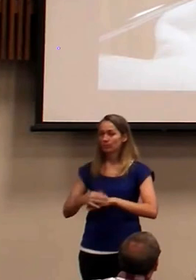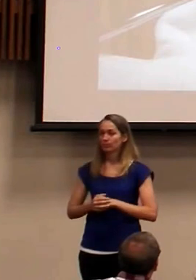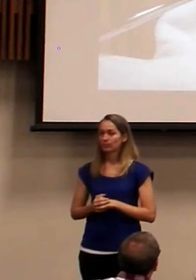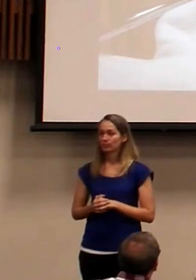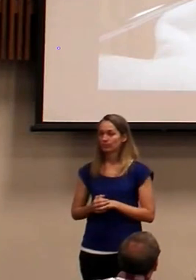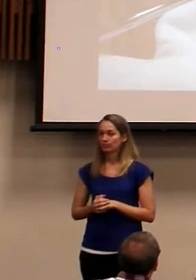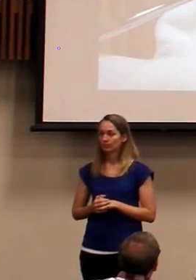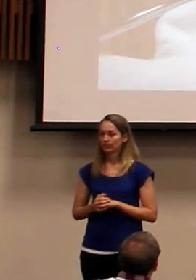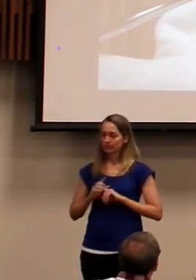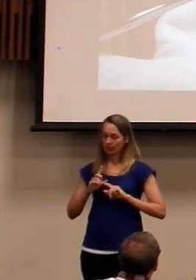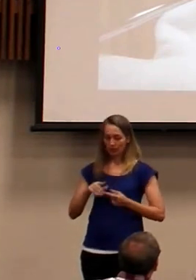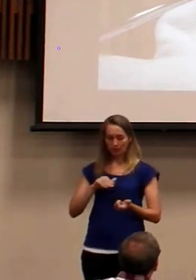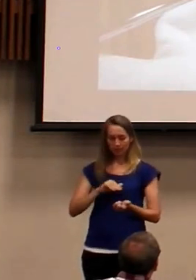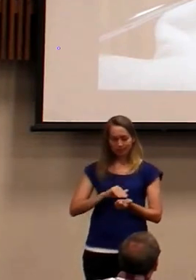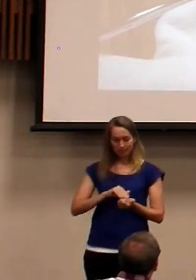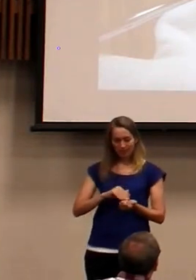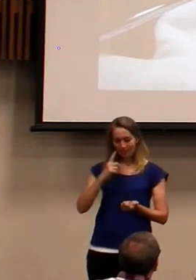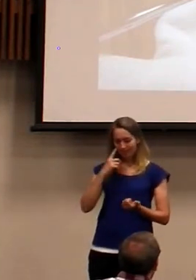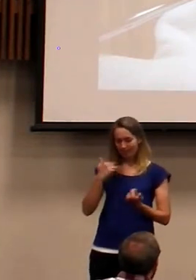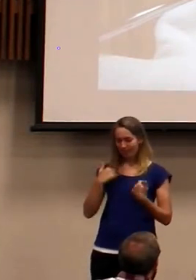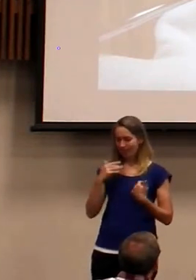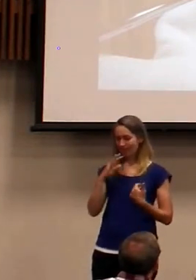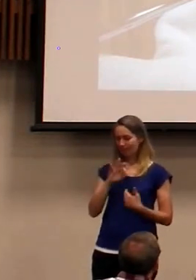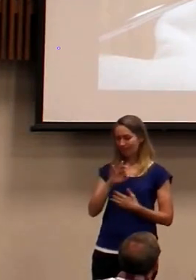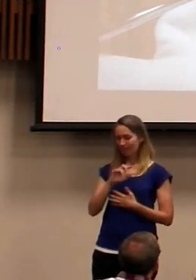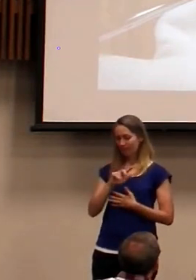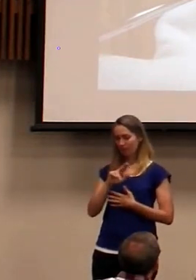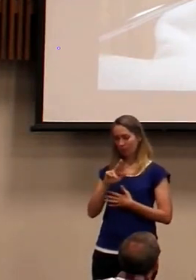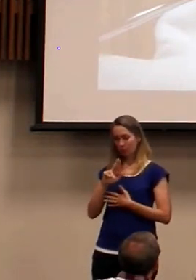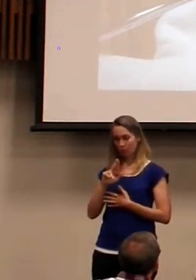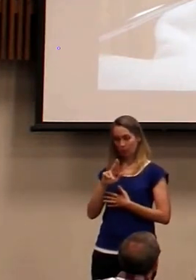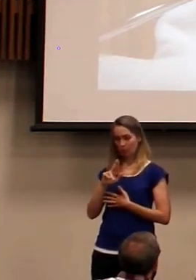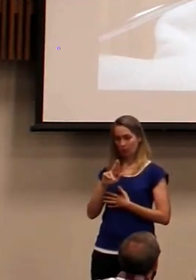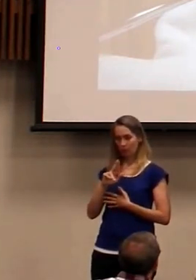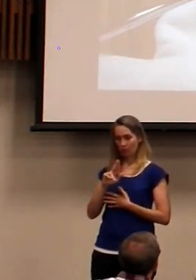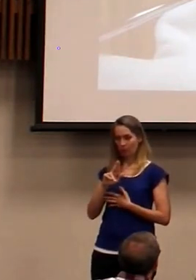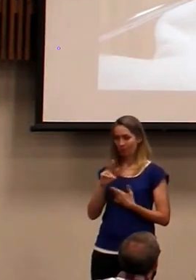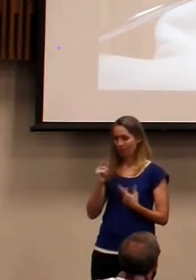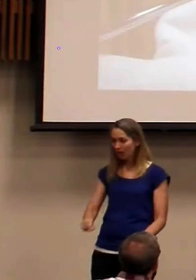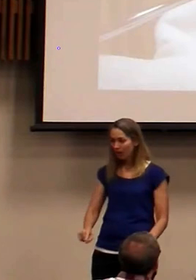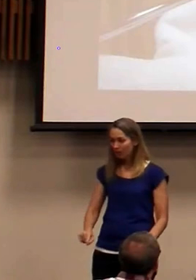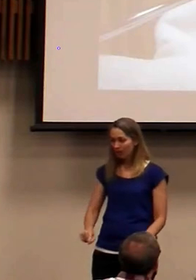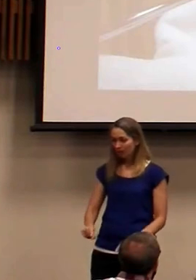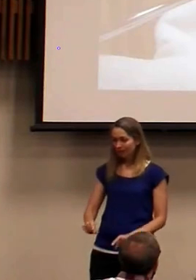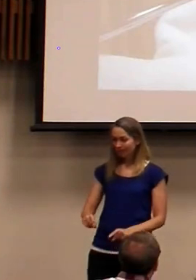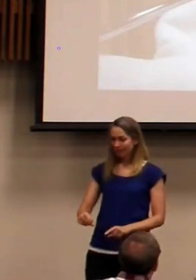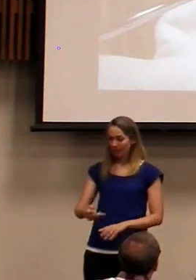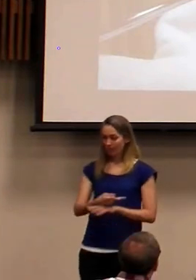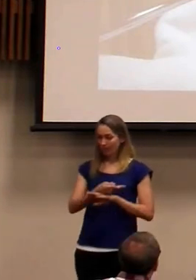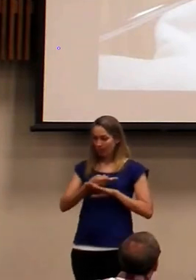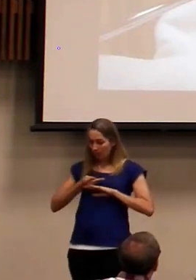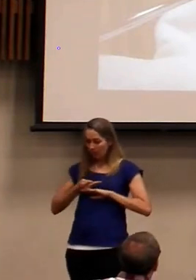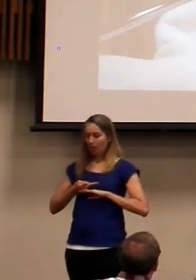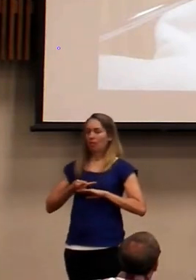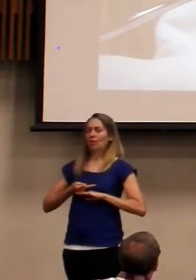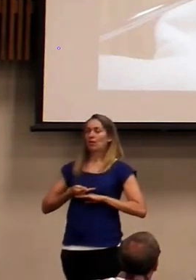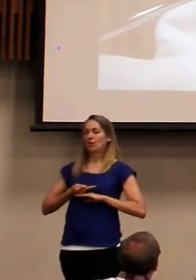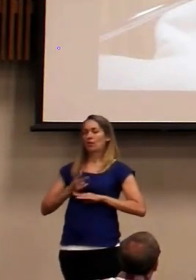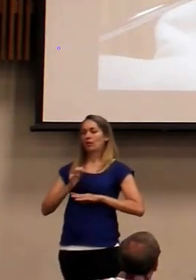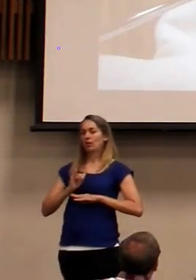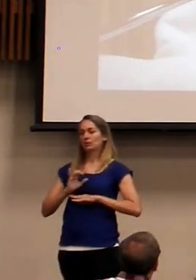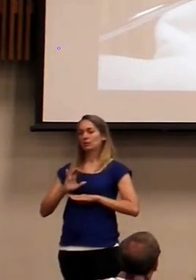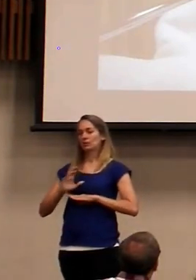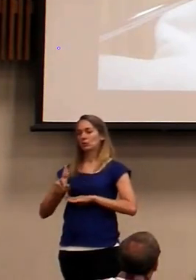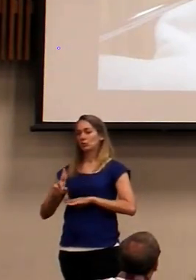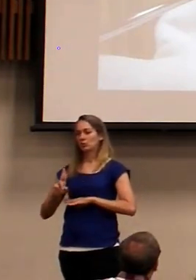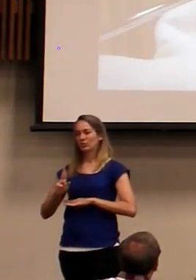You go to the doctor thinking you have the flu. You end up laying in an ICU bed. I